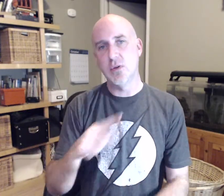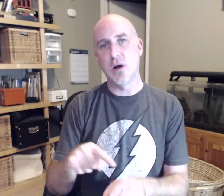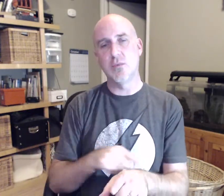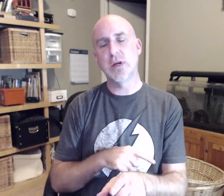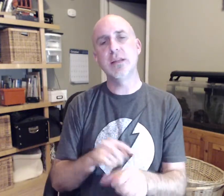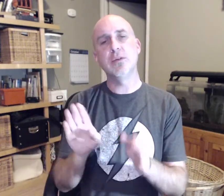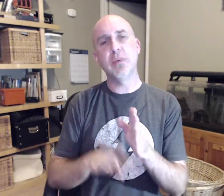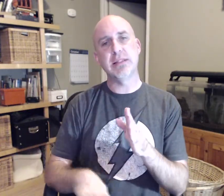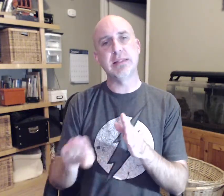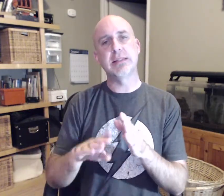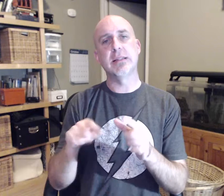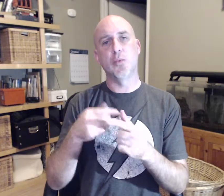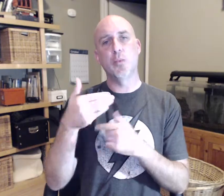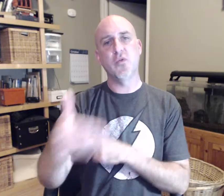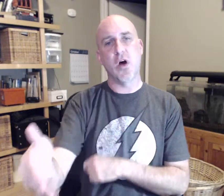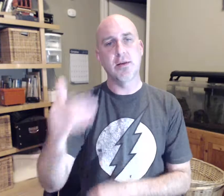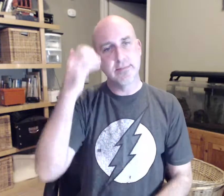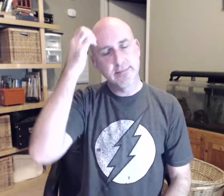long. We'll kind of do basics and then we'll move on.